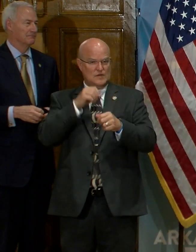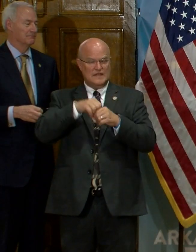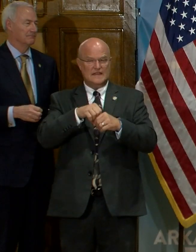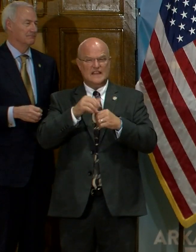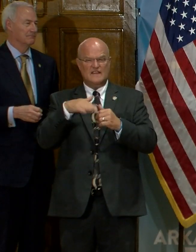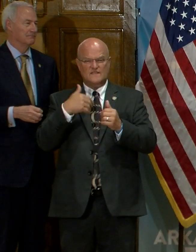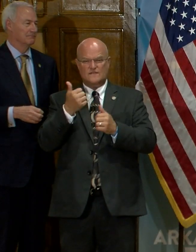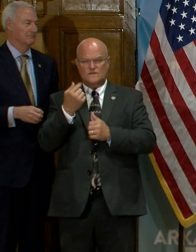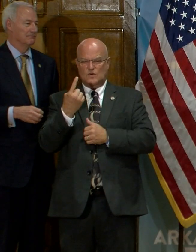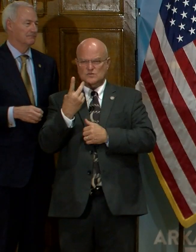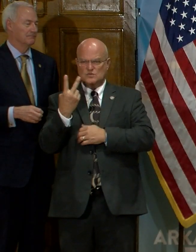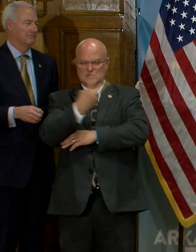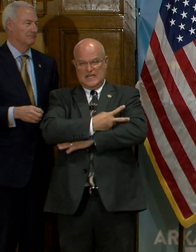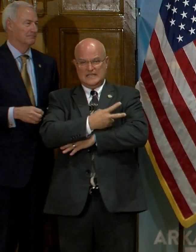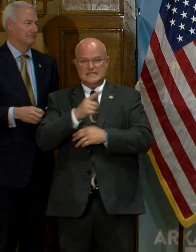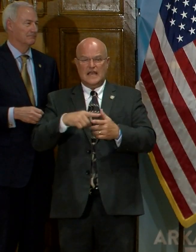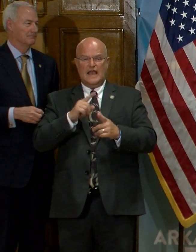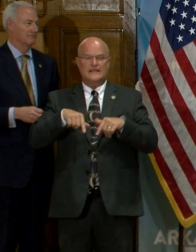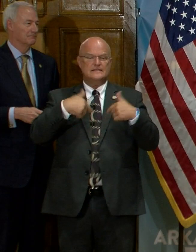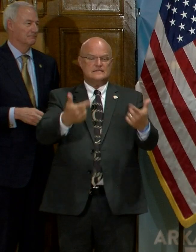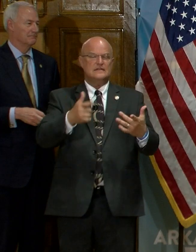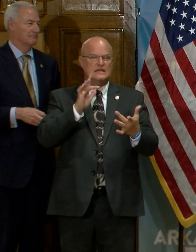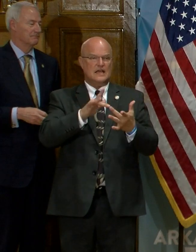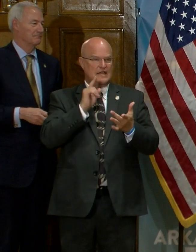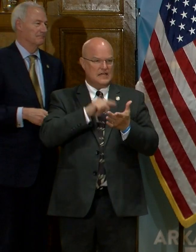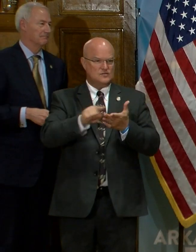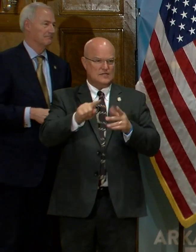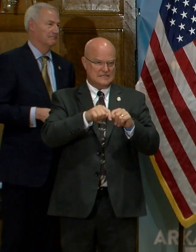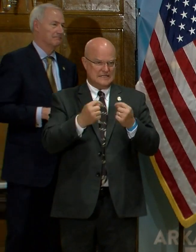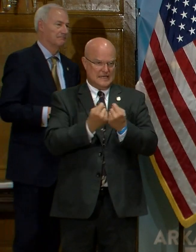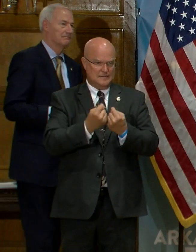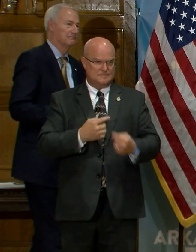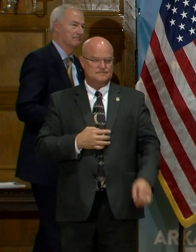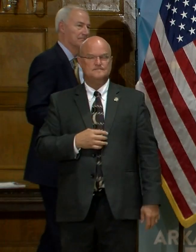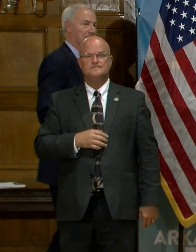that first couple of days, and then turn it over to the contact tracing team.